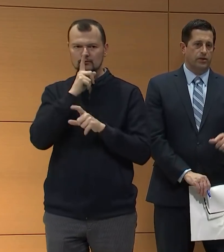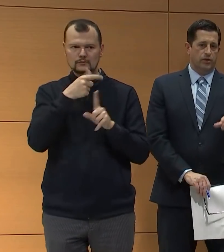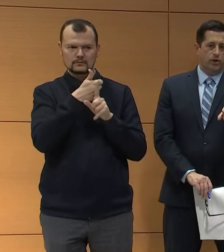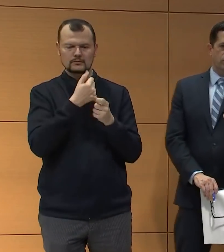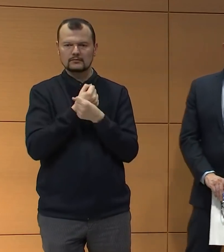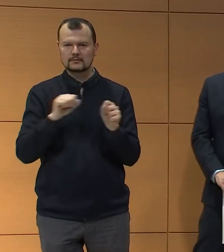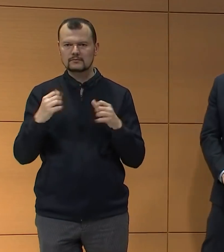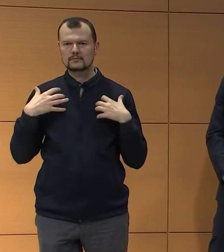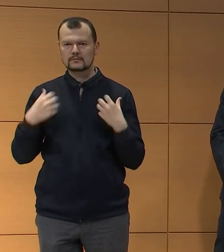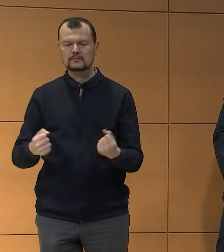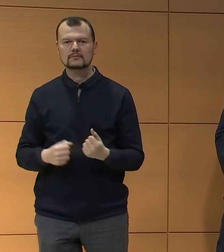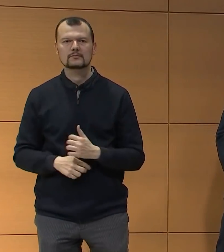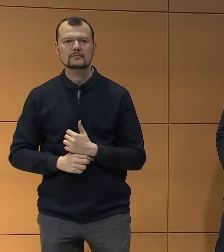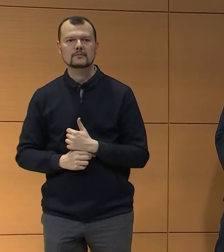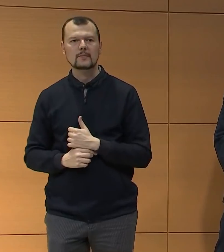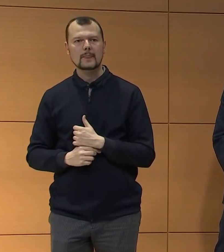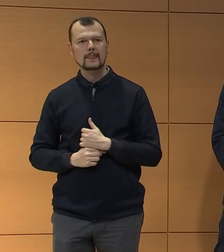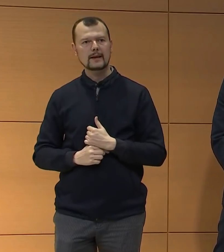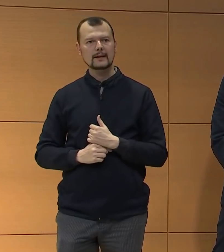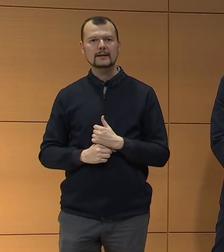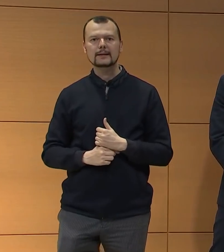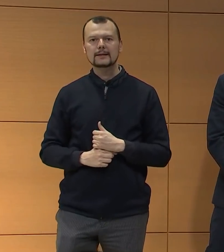I think we have a question up here.